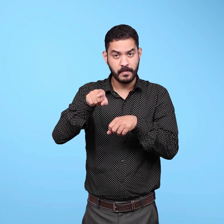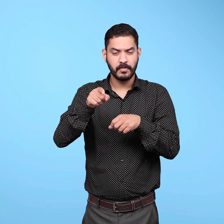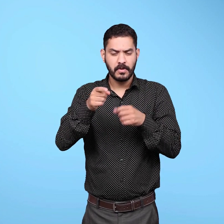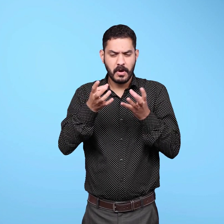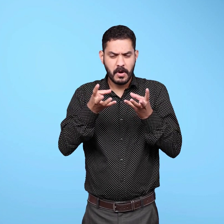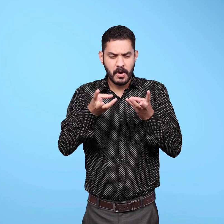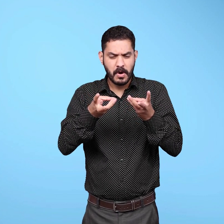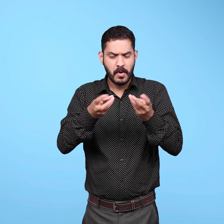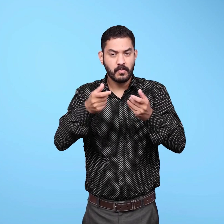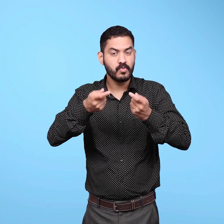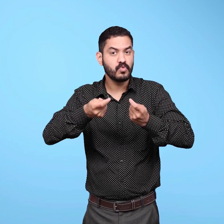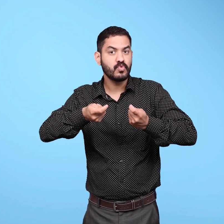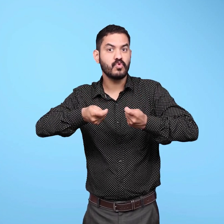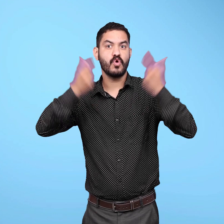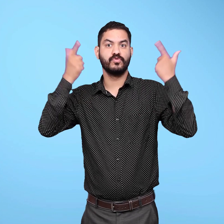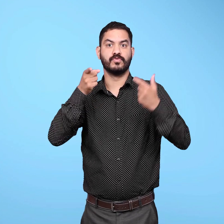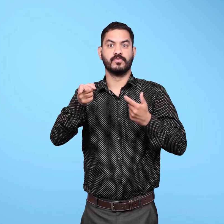story on page 82.